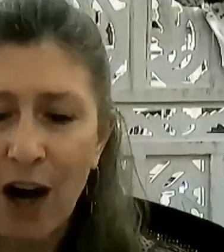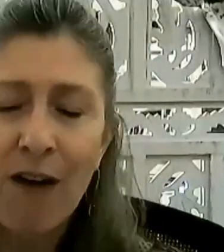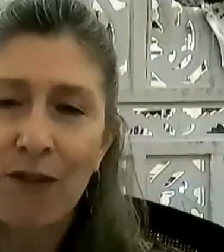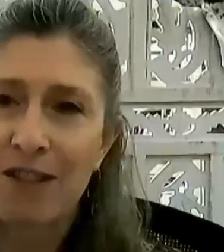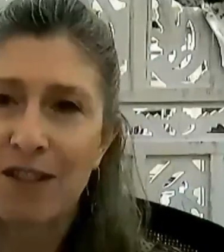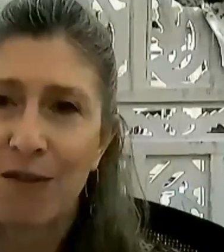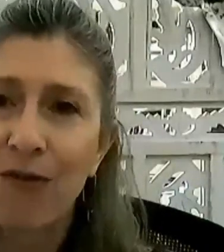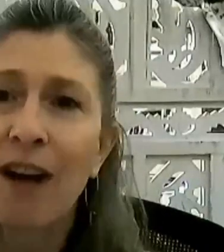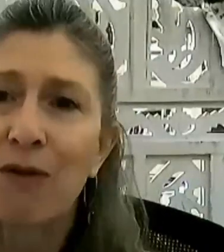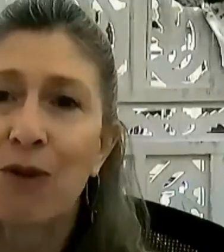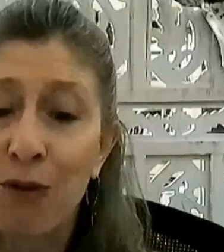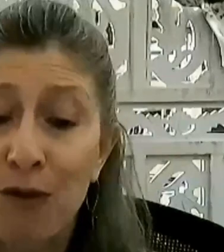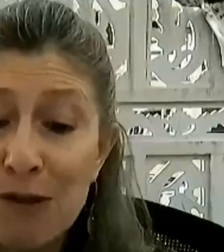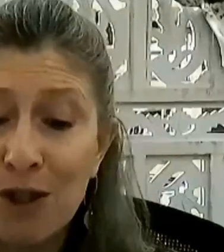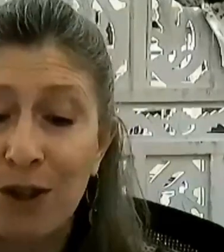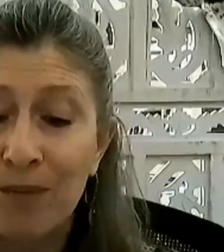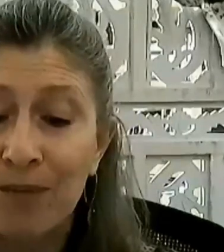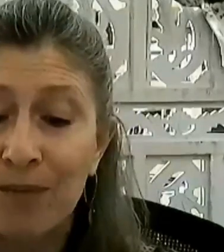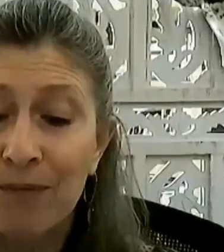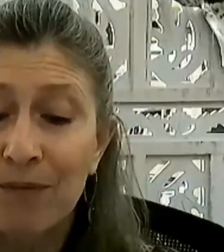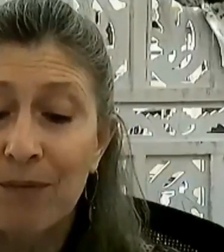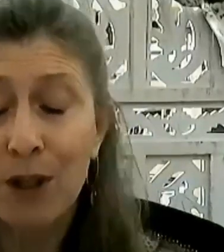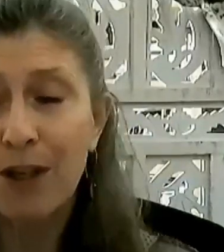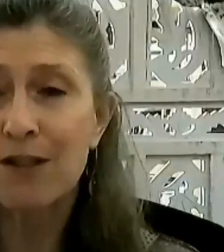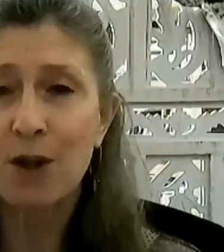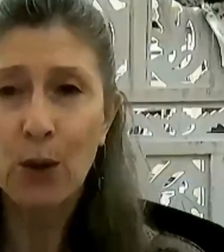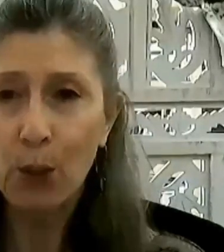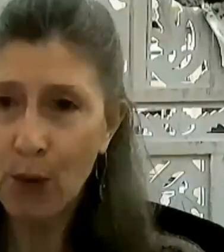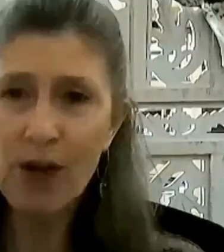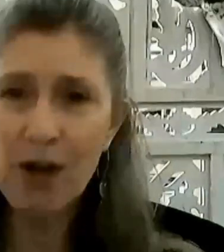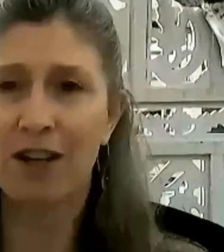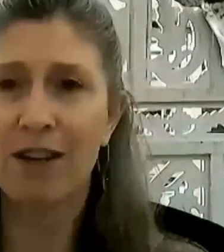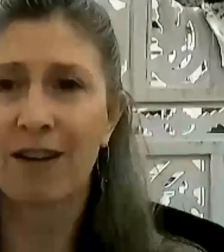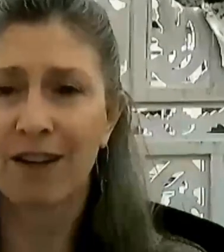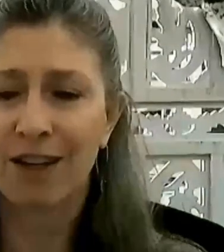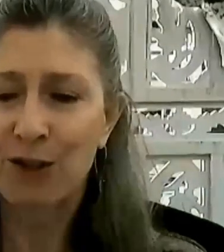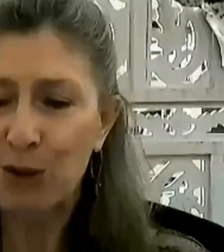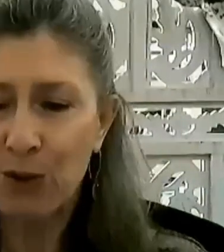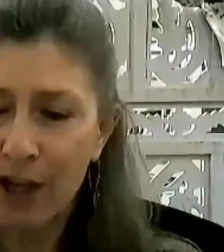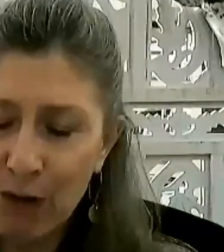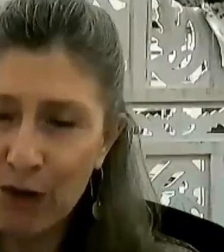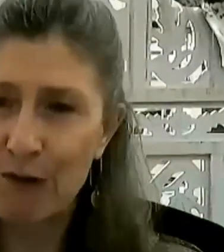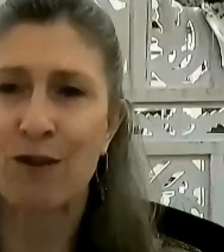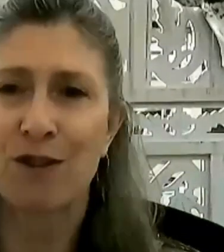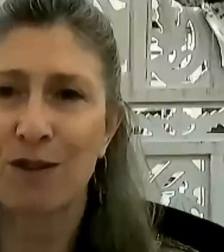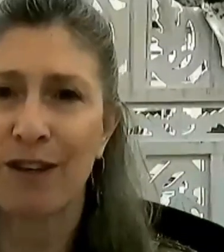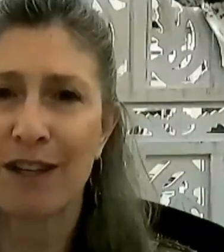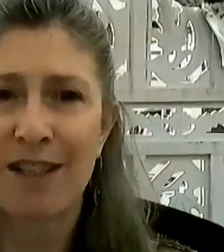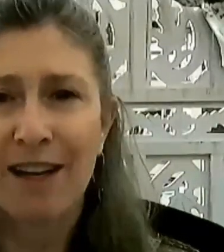energy and the confidence to fight for the future. Because we are here to